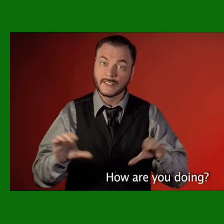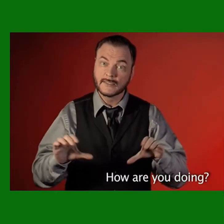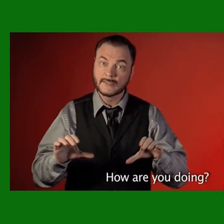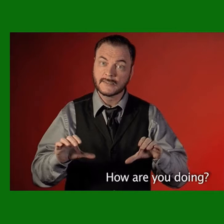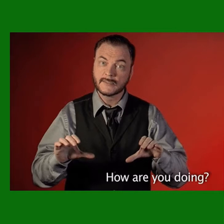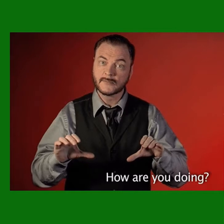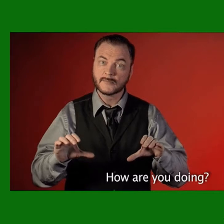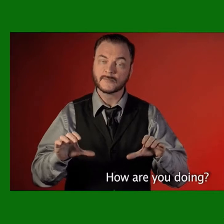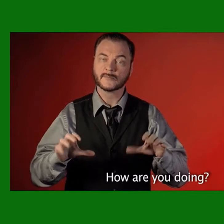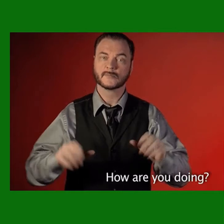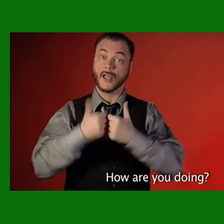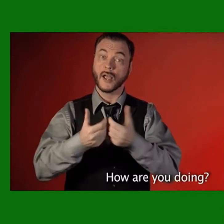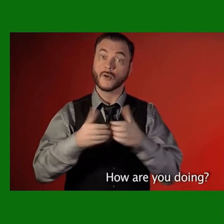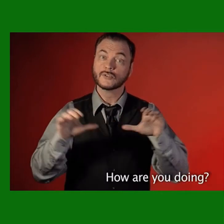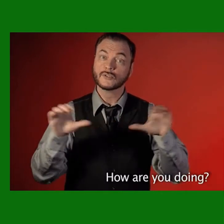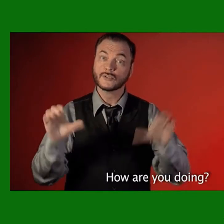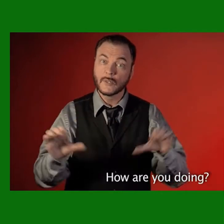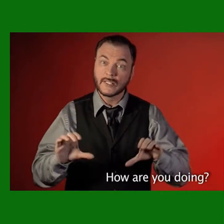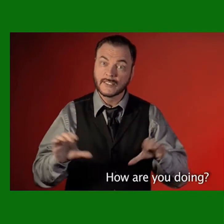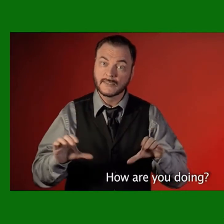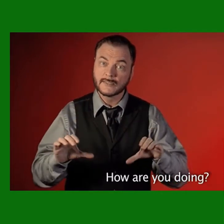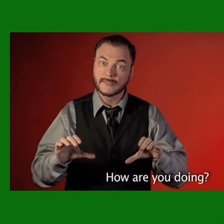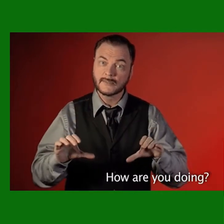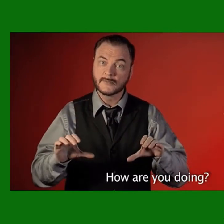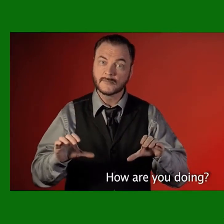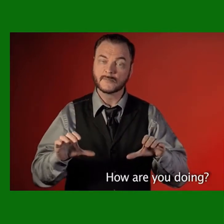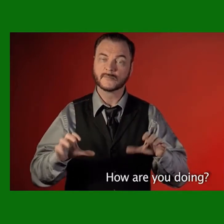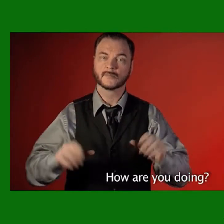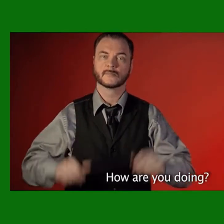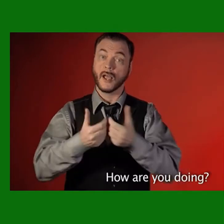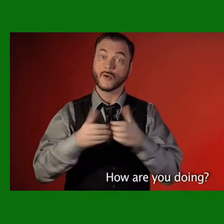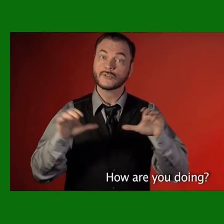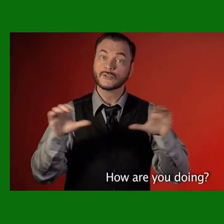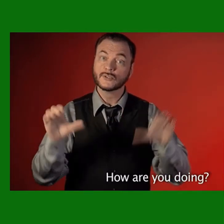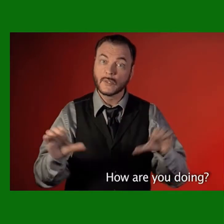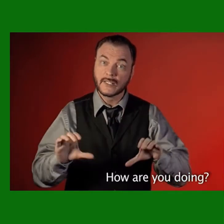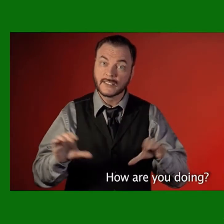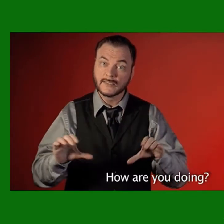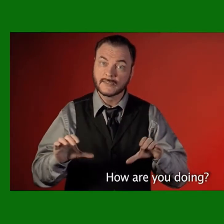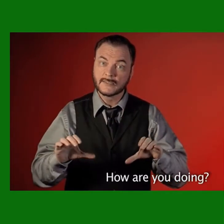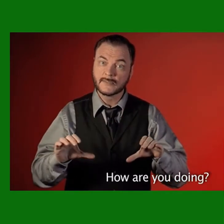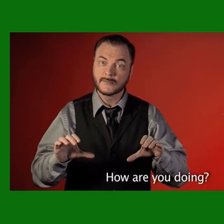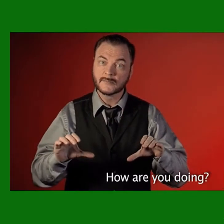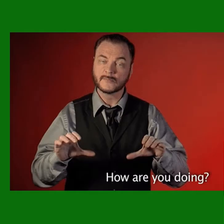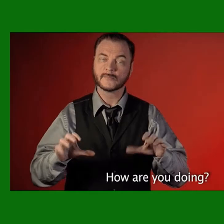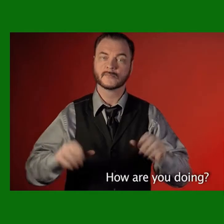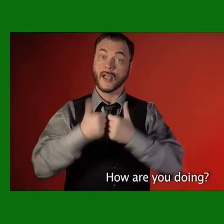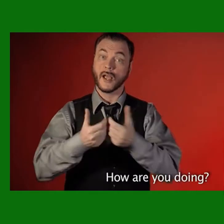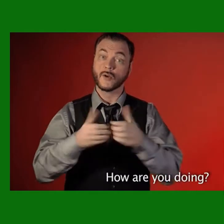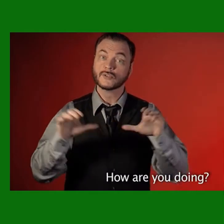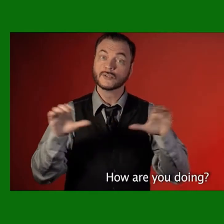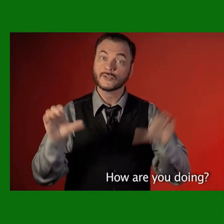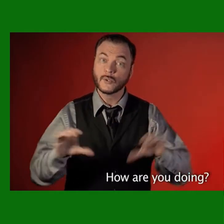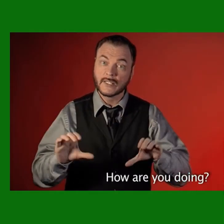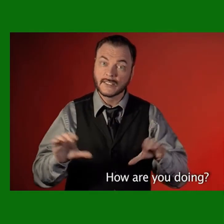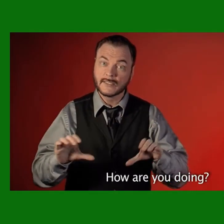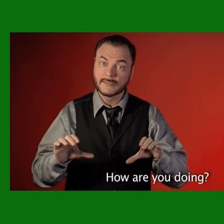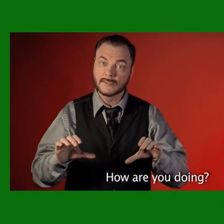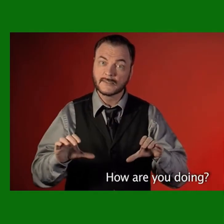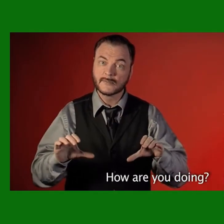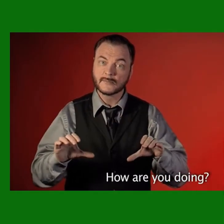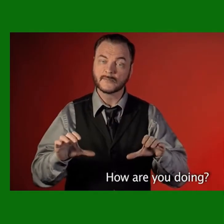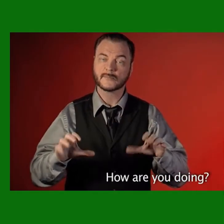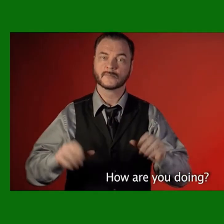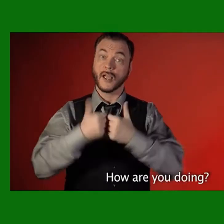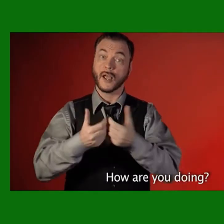fairly shallow encoding. What this means is the memories that are formed while they are in long-term memory do tend to be a bit short-lived and